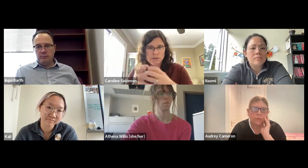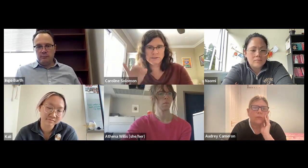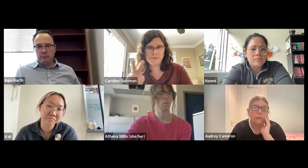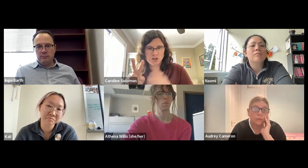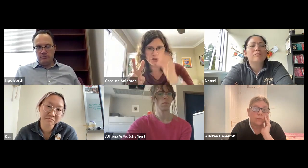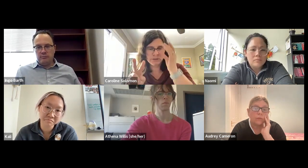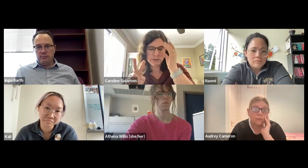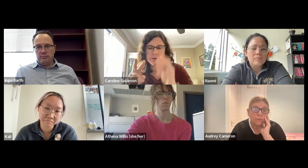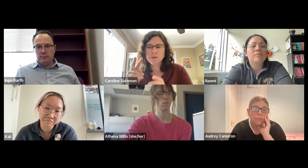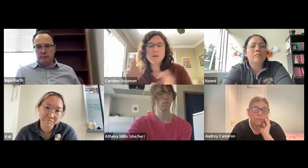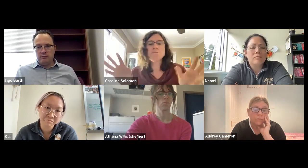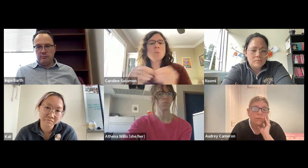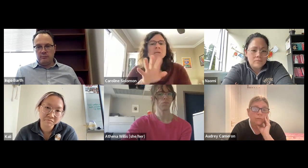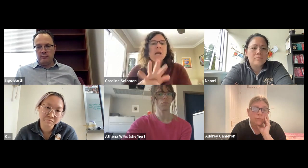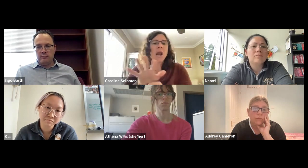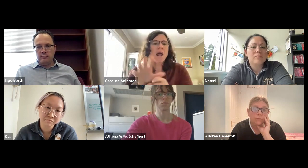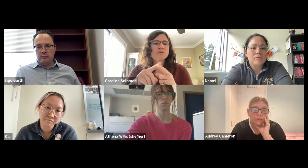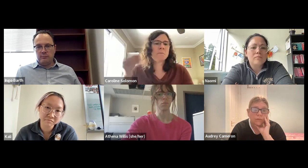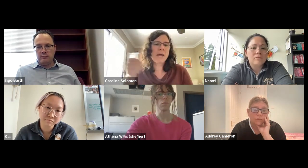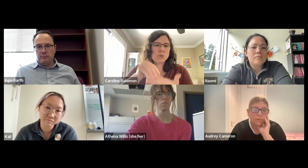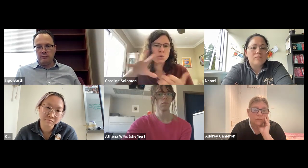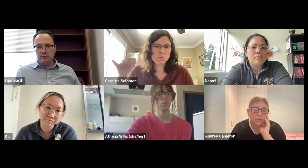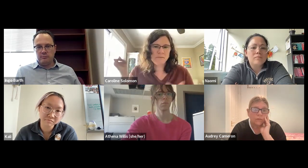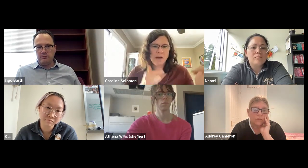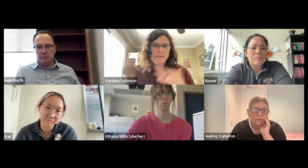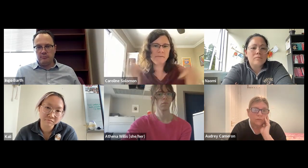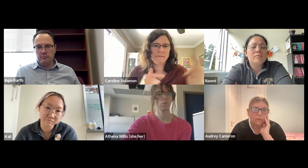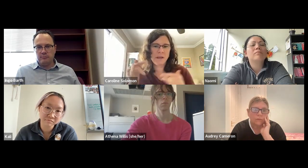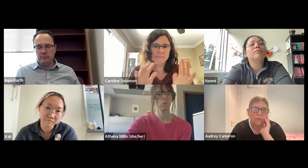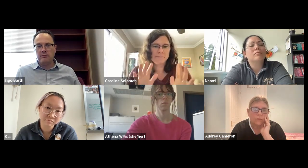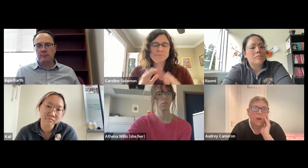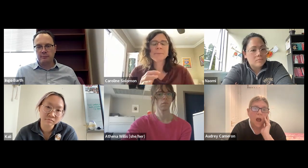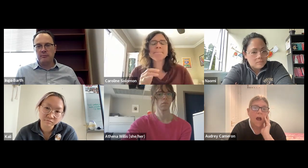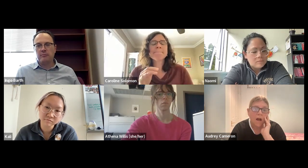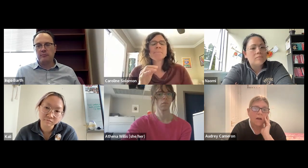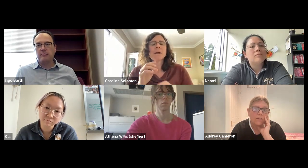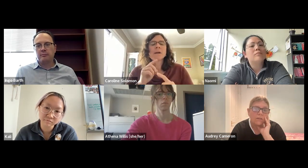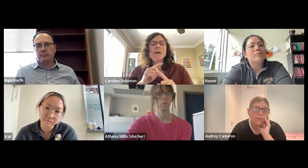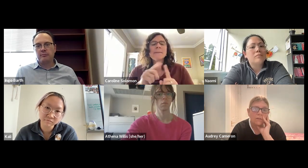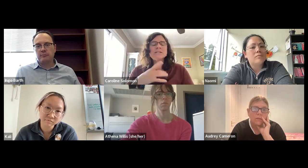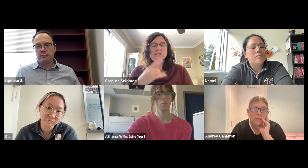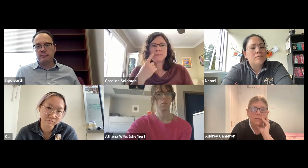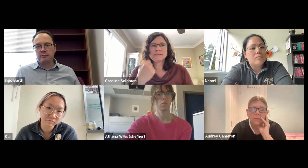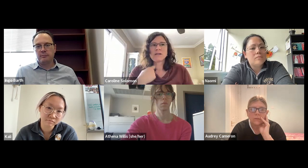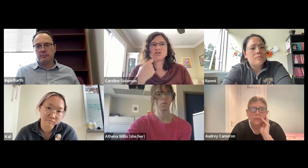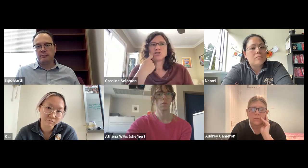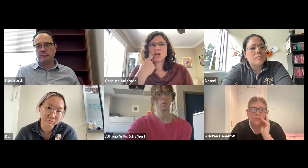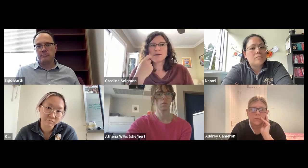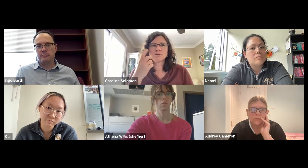for molecular cell biology division. And it was enough to pay for students' flights. But it was